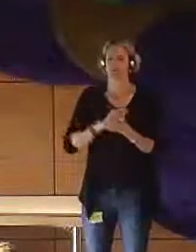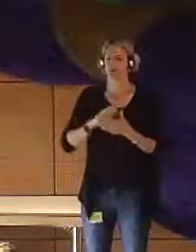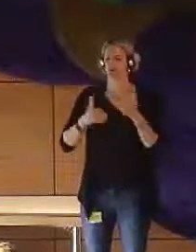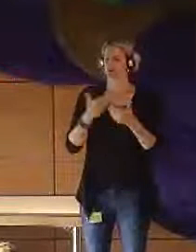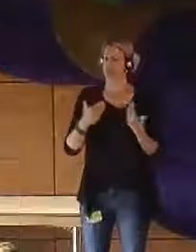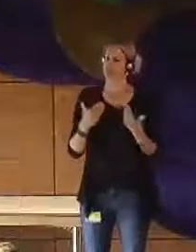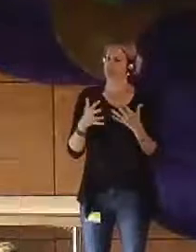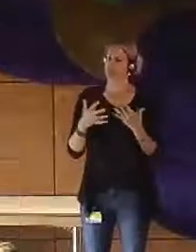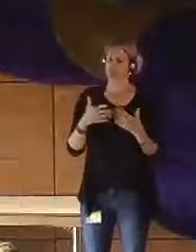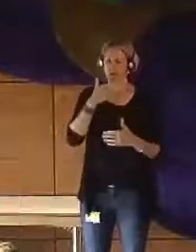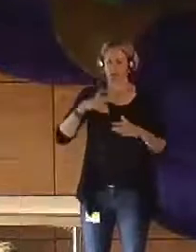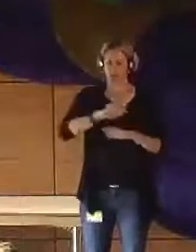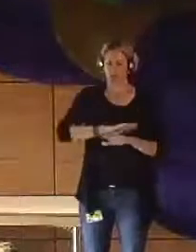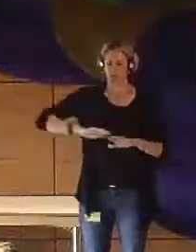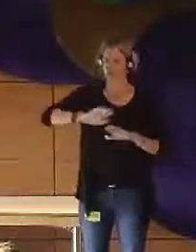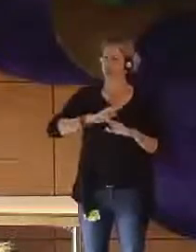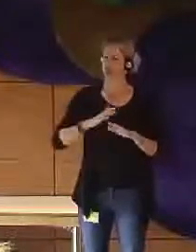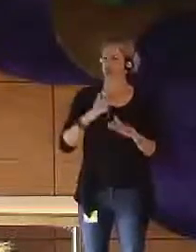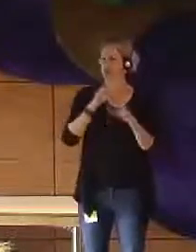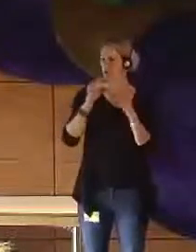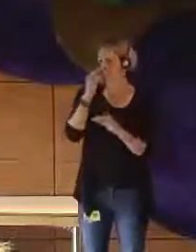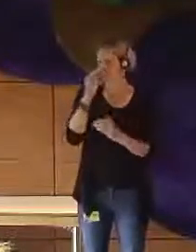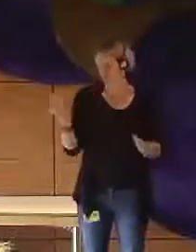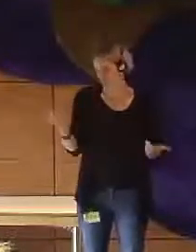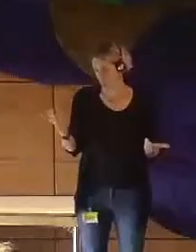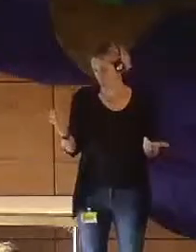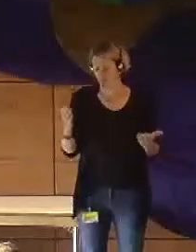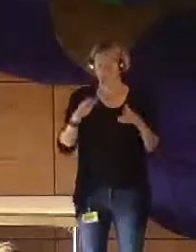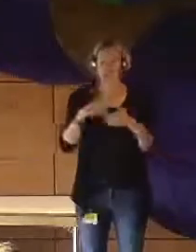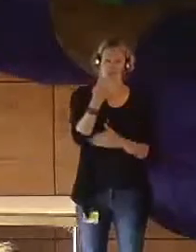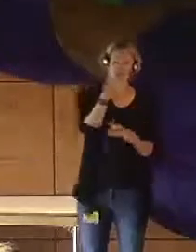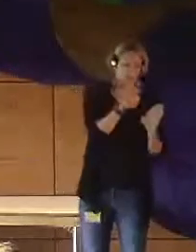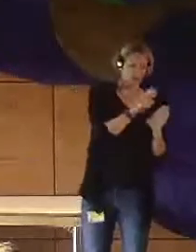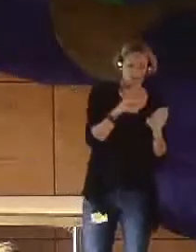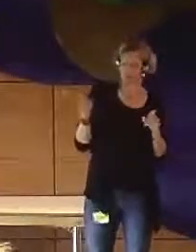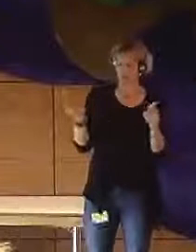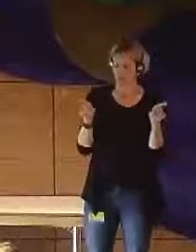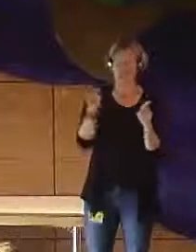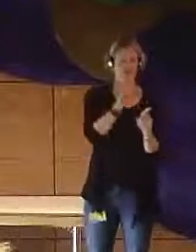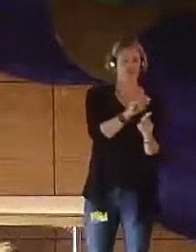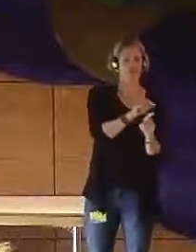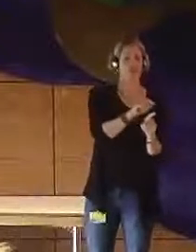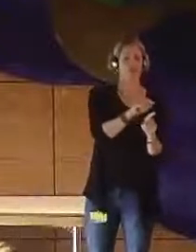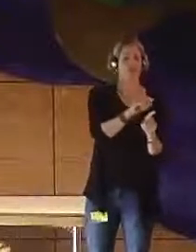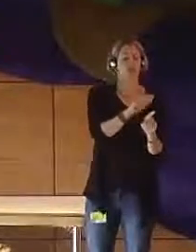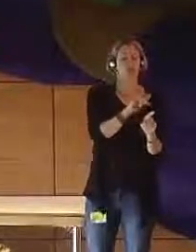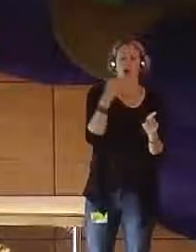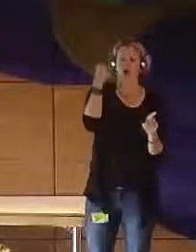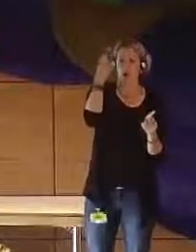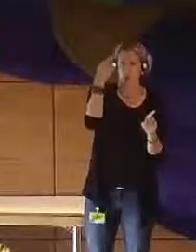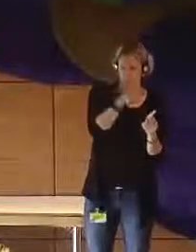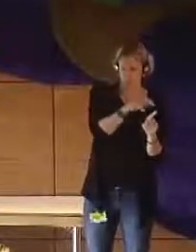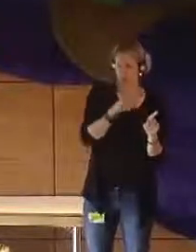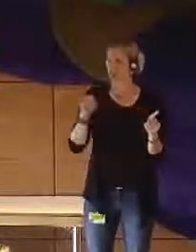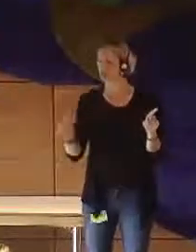So as I said, there's 2 large clinics. There's one in London at Great Ormond Street, and there's one in Birmingham. We currently